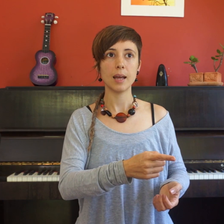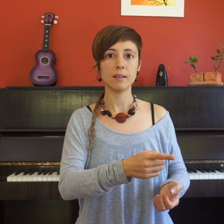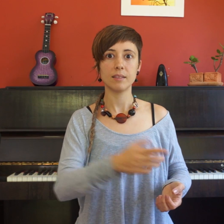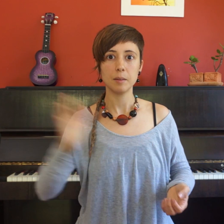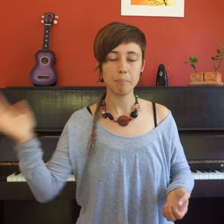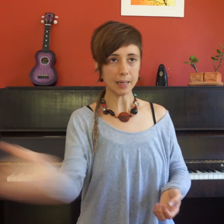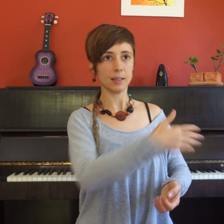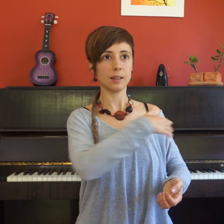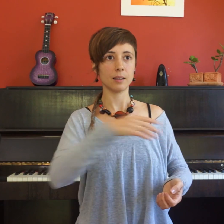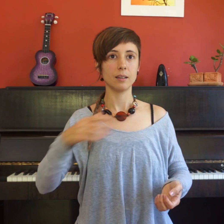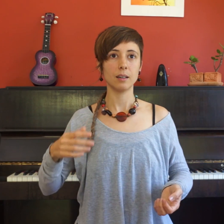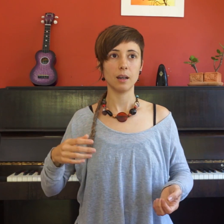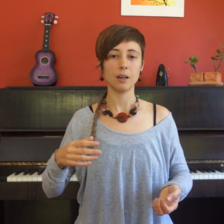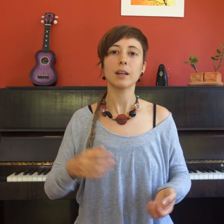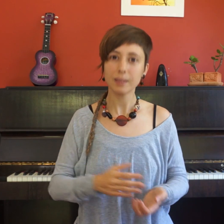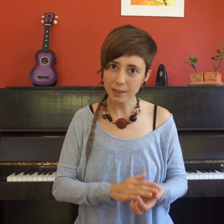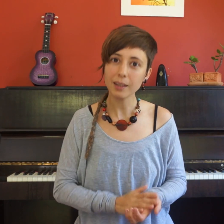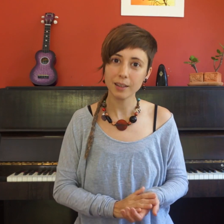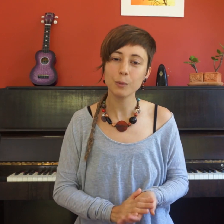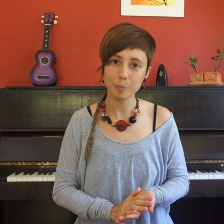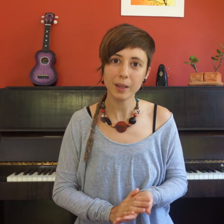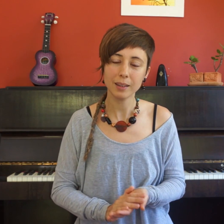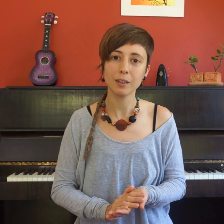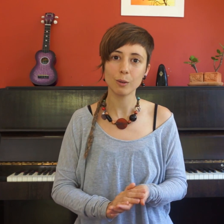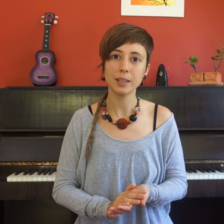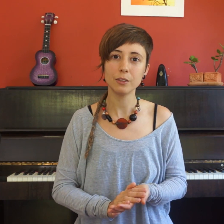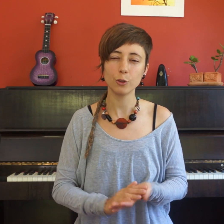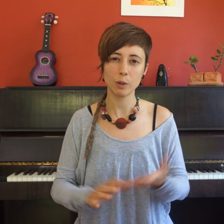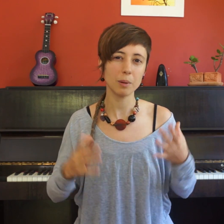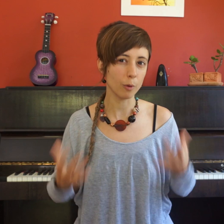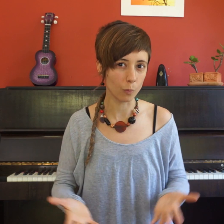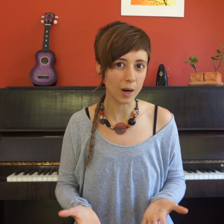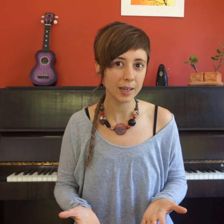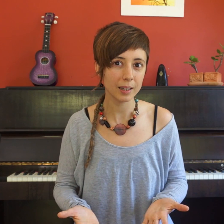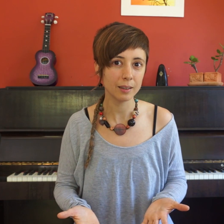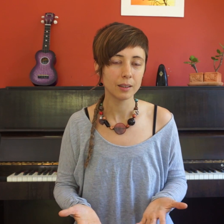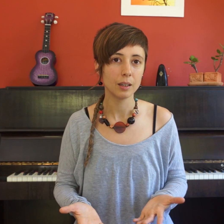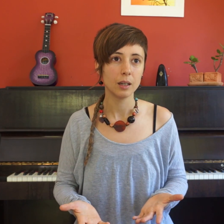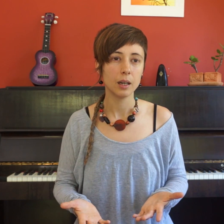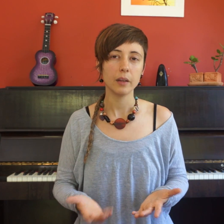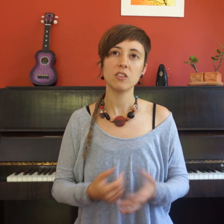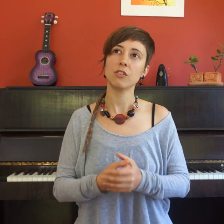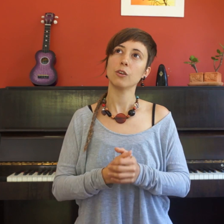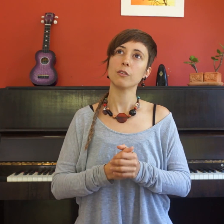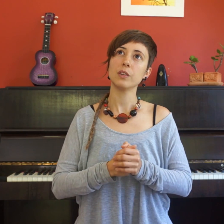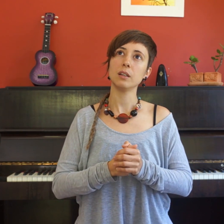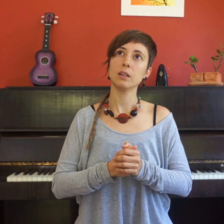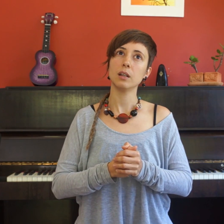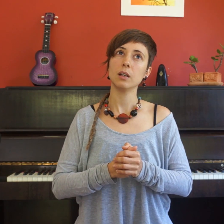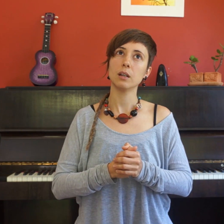and said, bang. I was like, yeah, it was banging, right? Do you remember why? And she thought of it